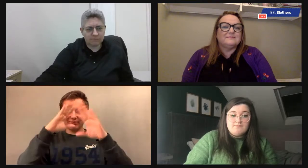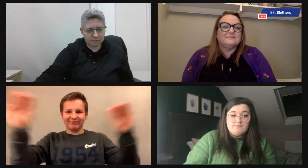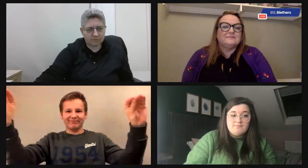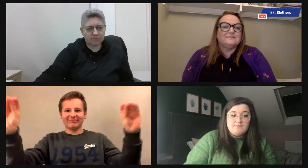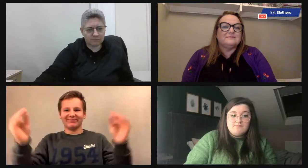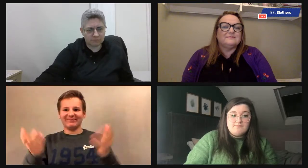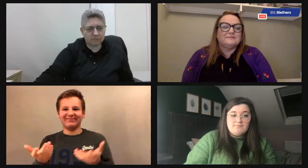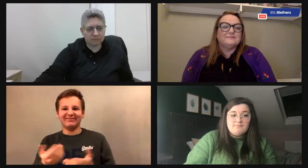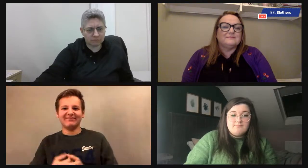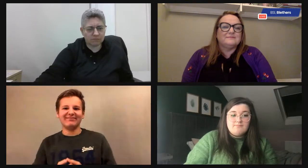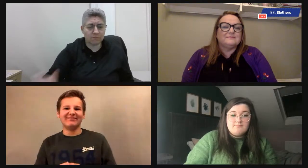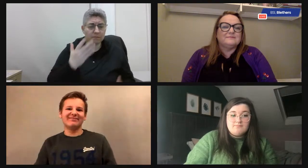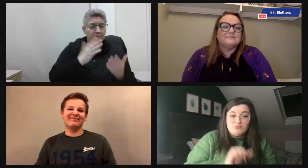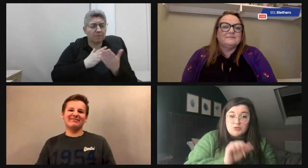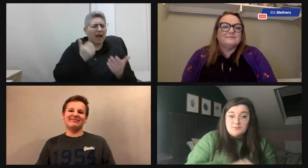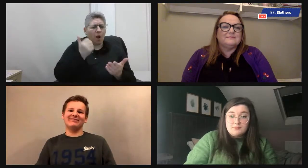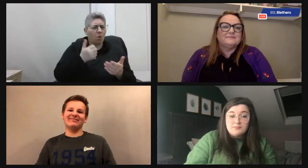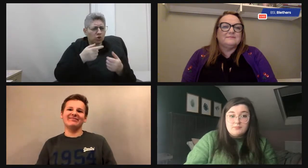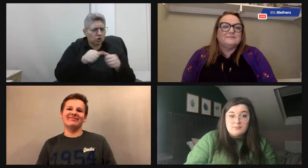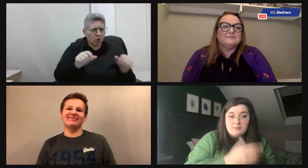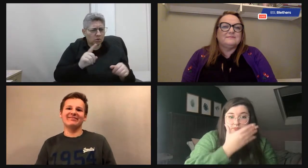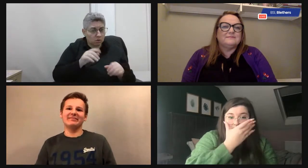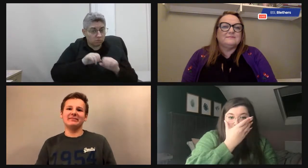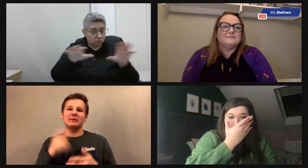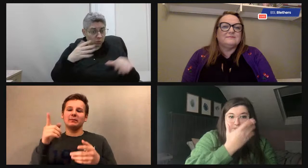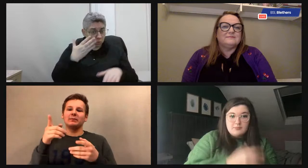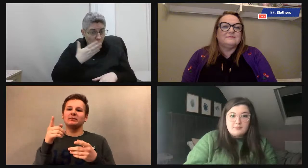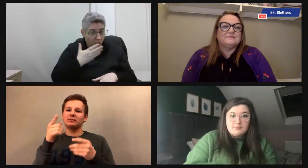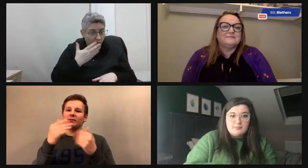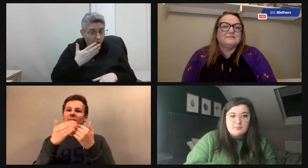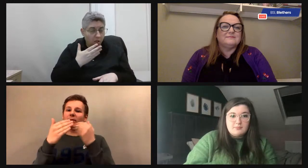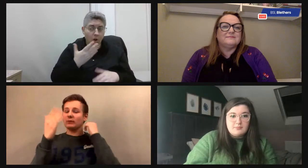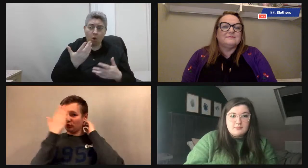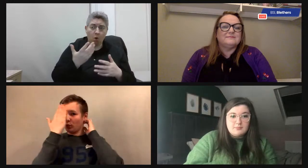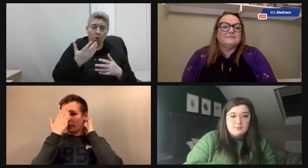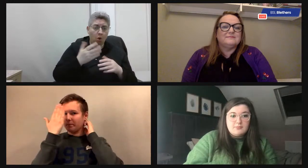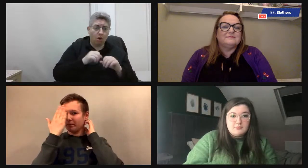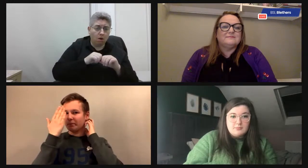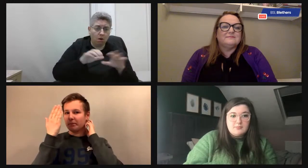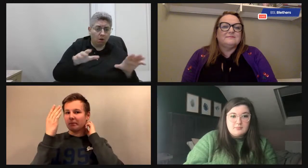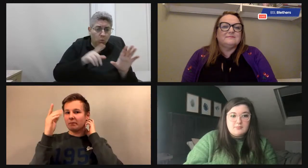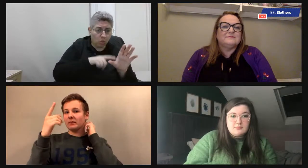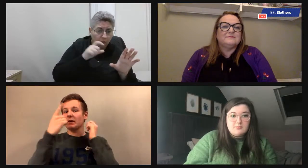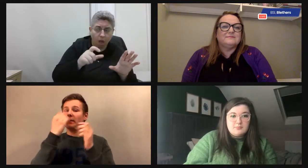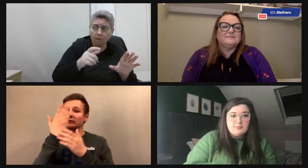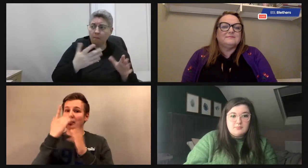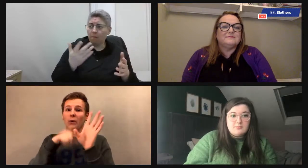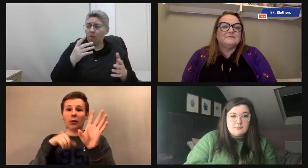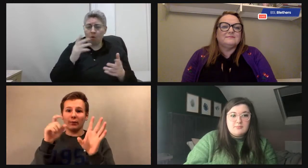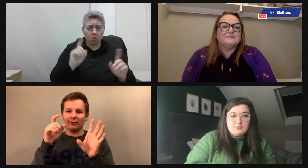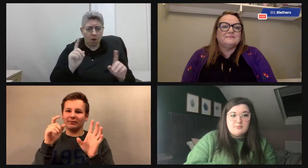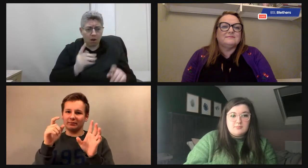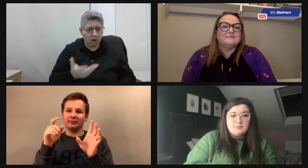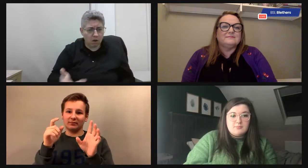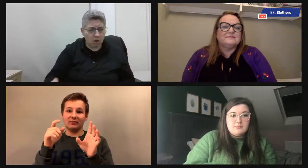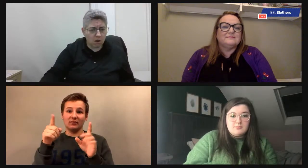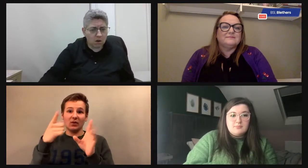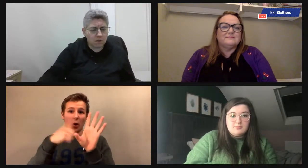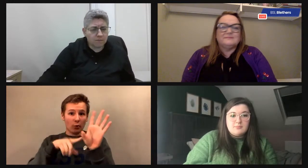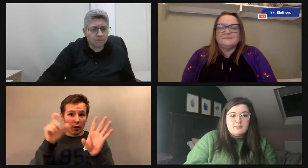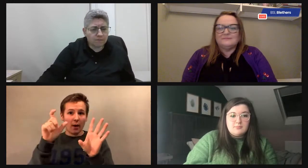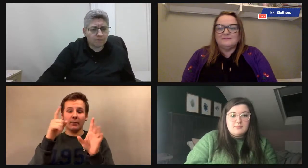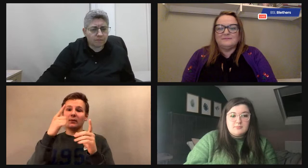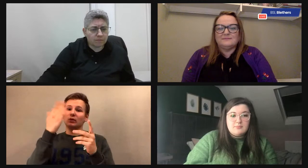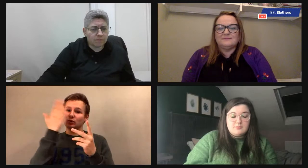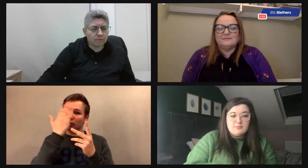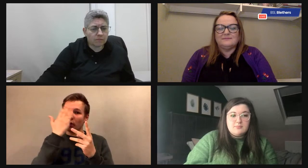I think we need that, and we need them to give us more exposure. and we need to be publicising that more. Maybe sending